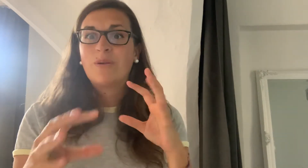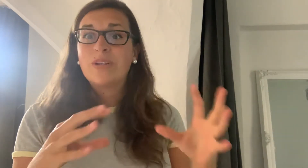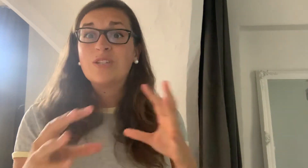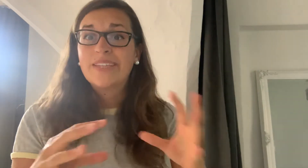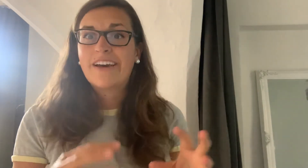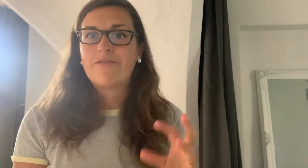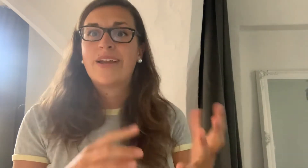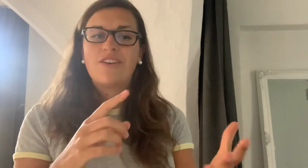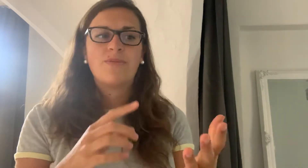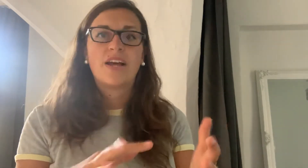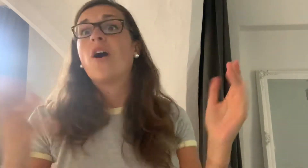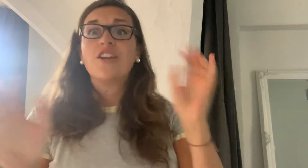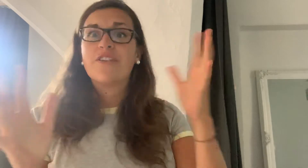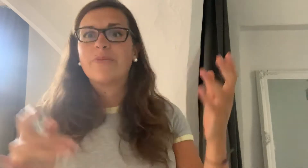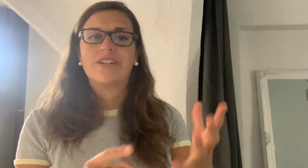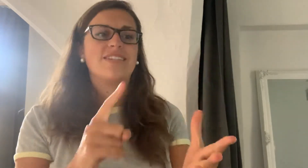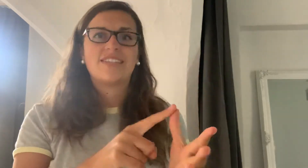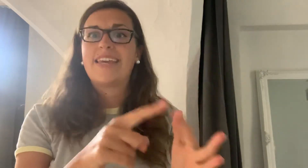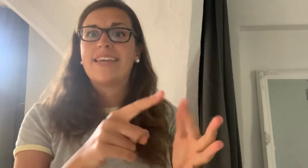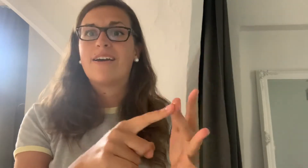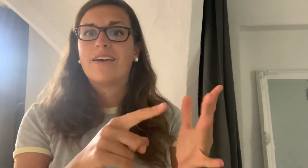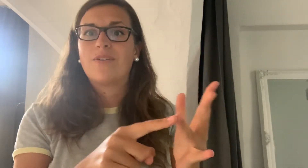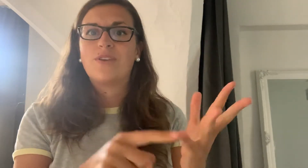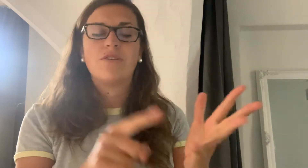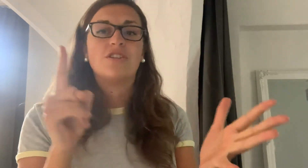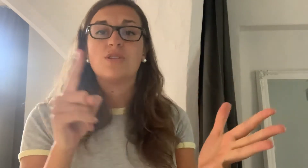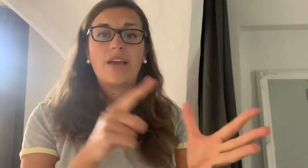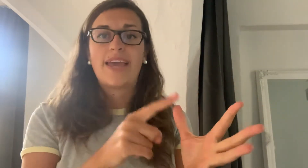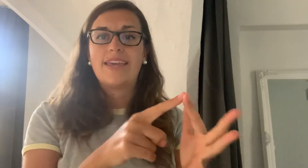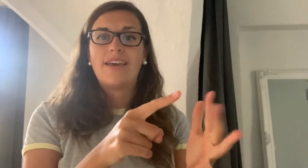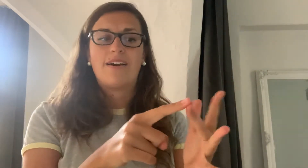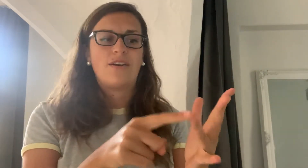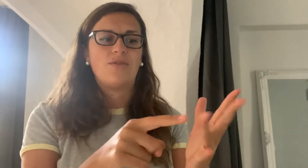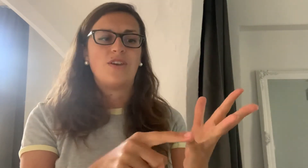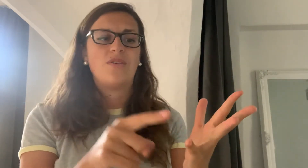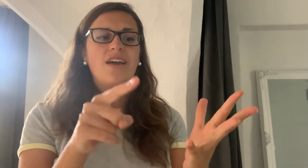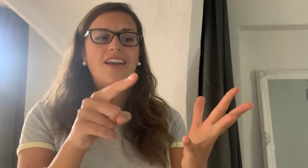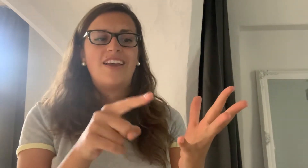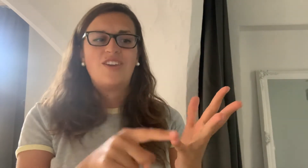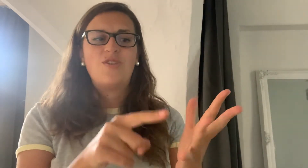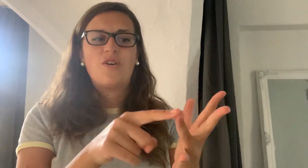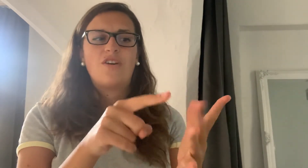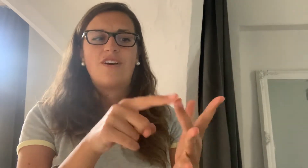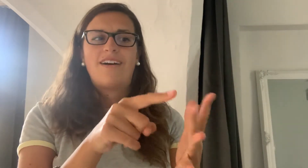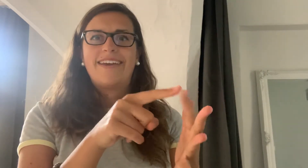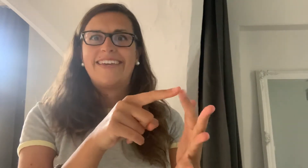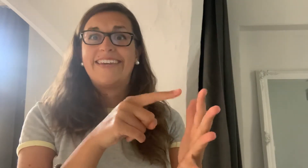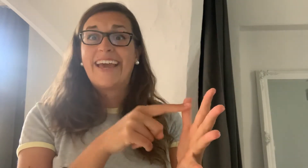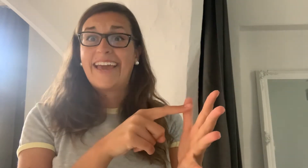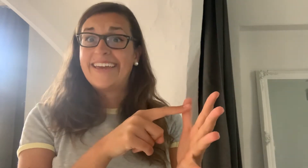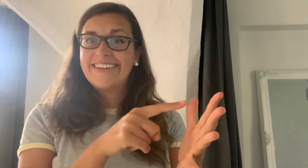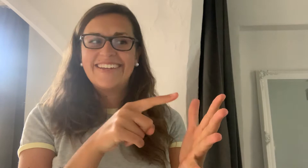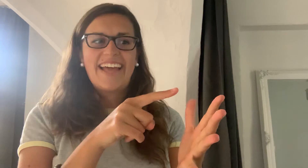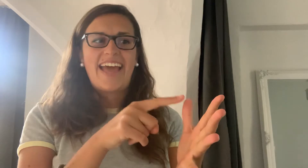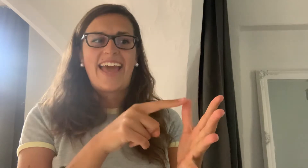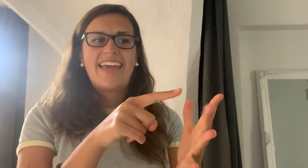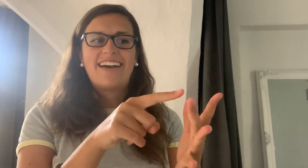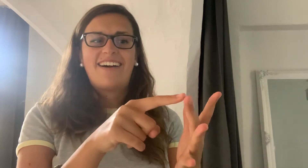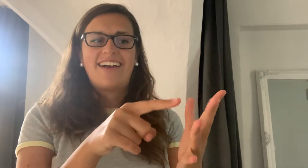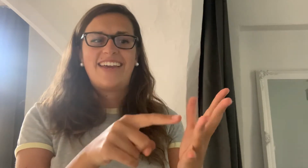doing the alphabet, you can be like, oh, I know that one because it's A, E, I, O, U. So just A, E, I, O, U. U, O, I, E, A. A, I,